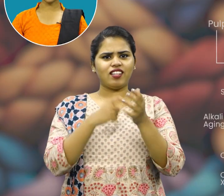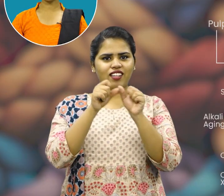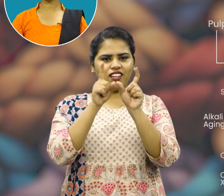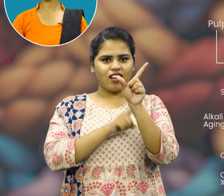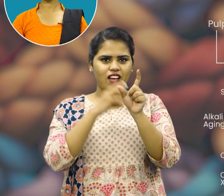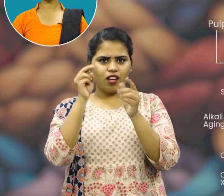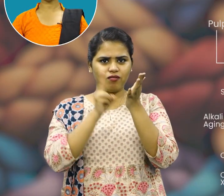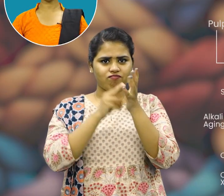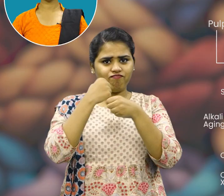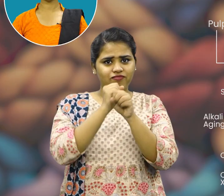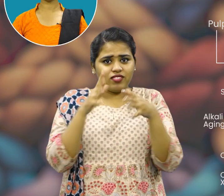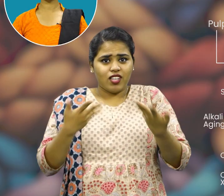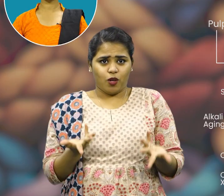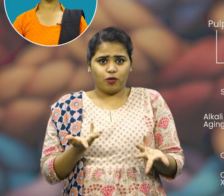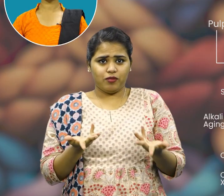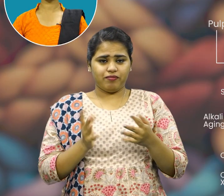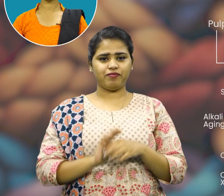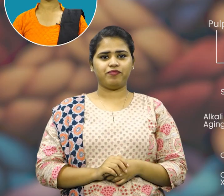How rayon is prepared?